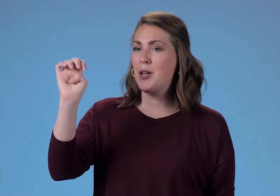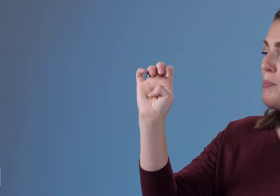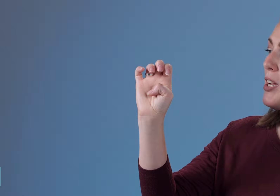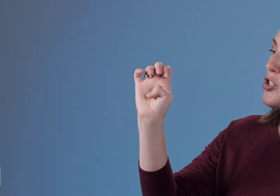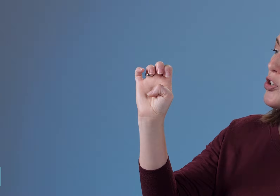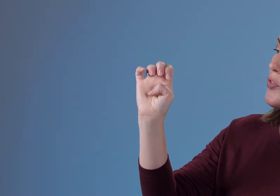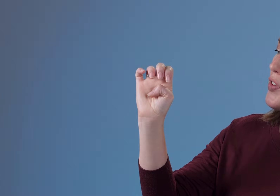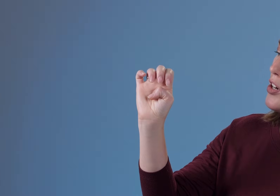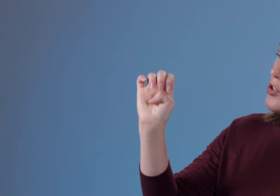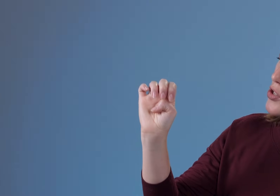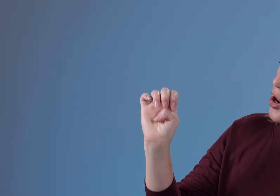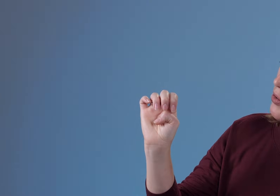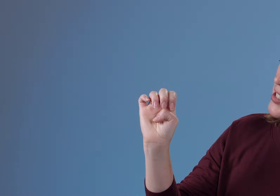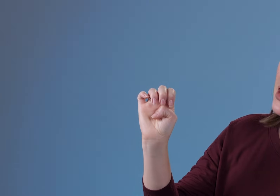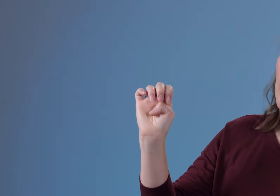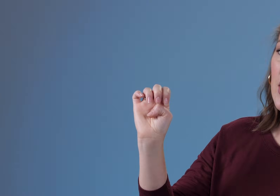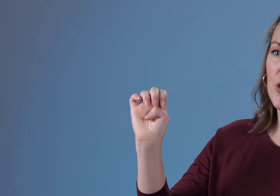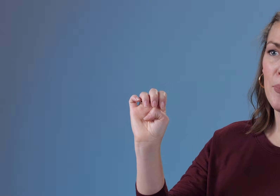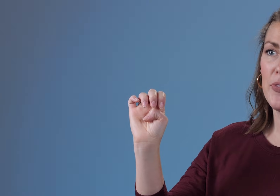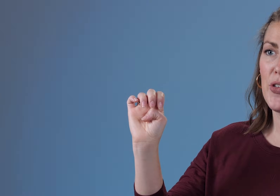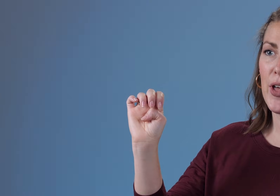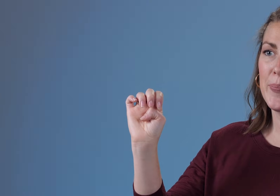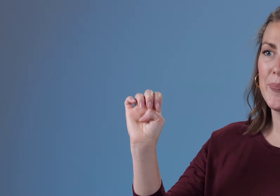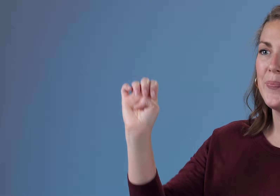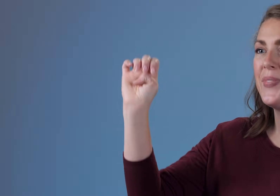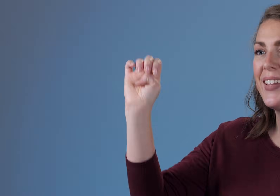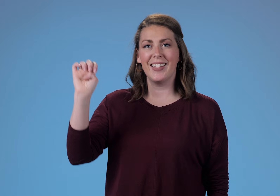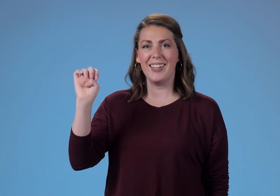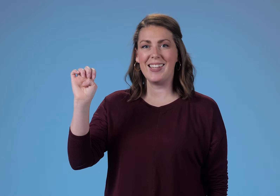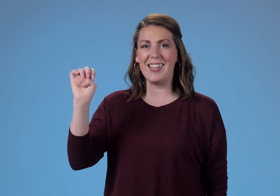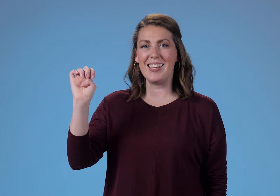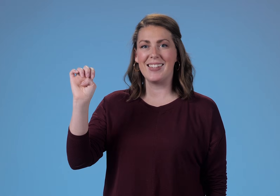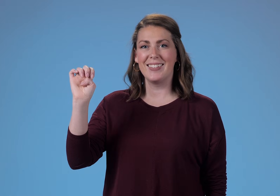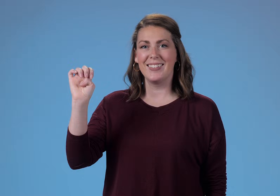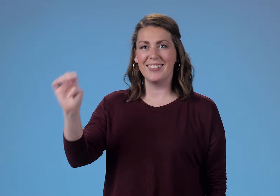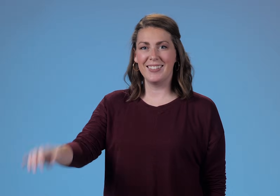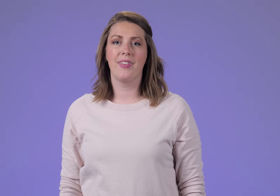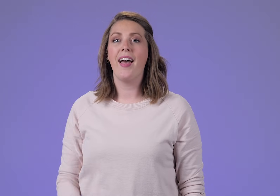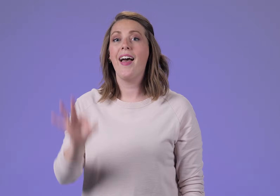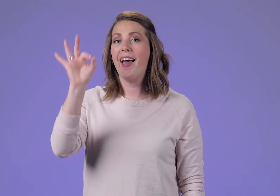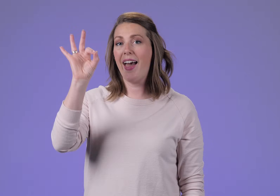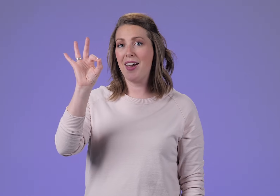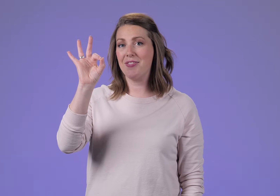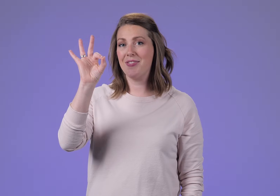Make sure your fingers are resting right on top of your thumb. E. F.